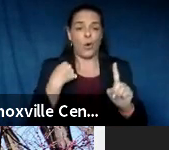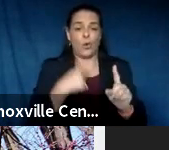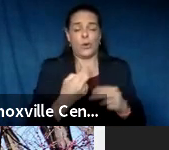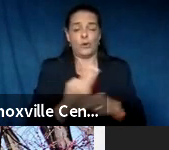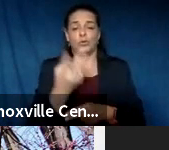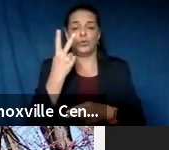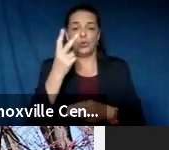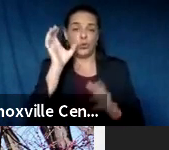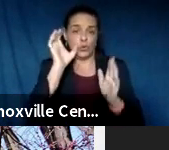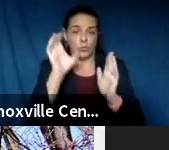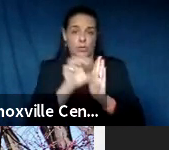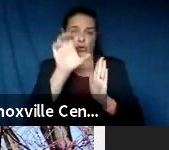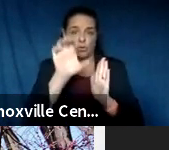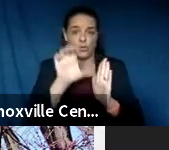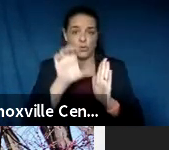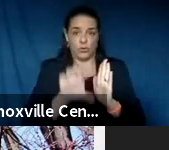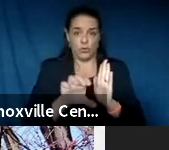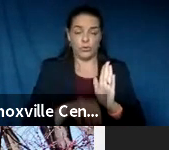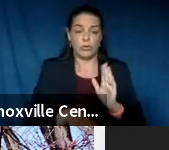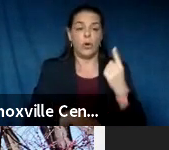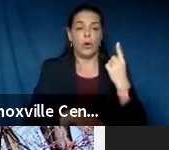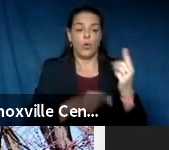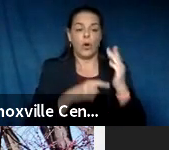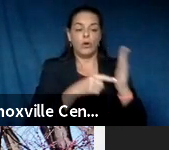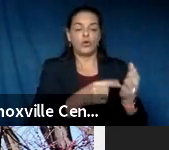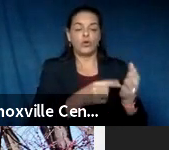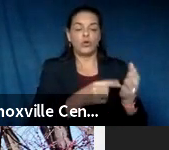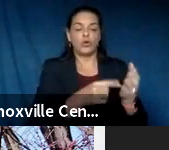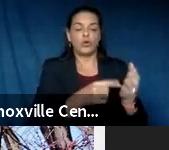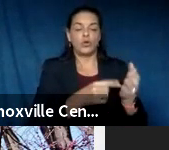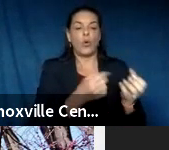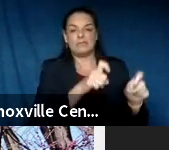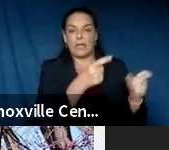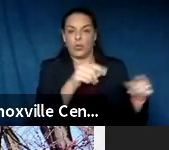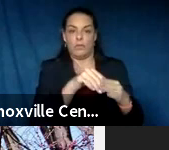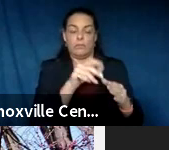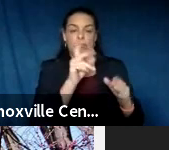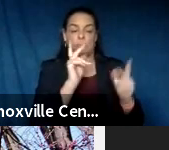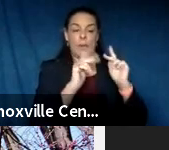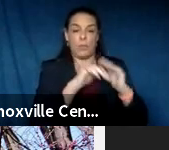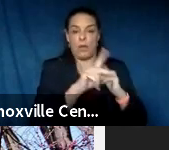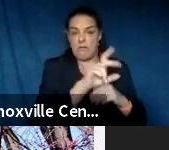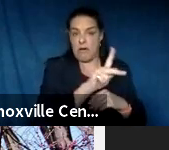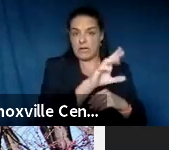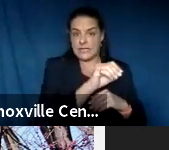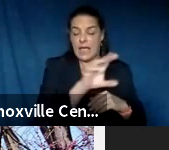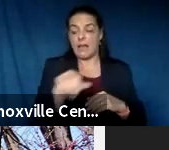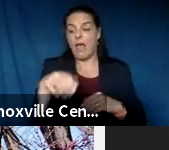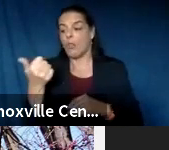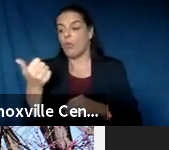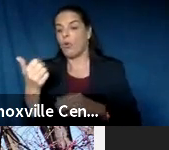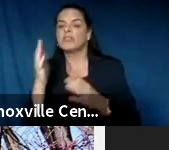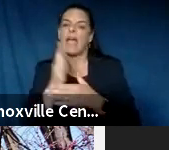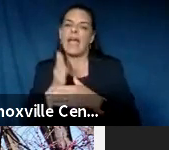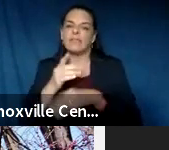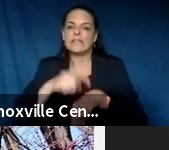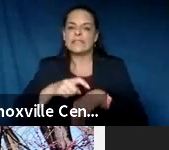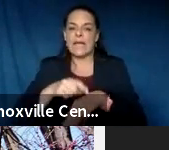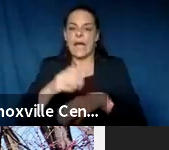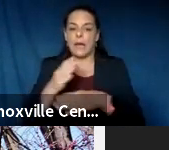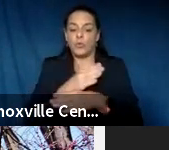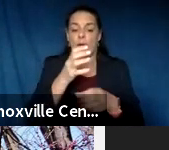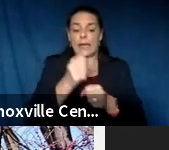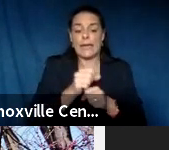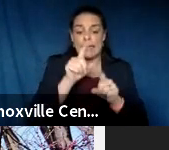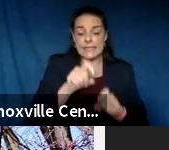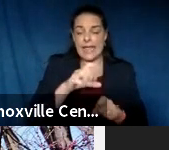bar graphs, one that shows a sample of the test conducted for Knox County residents and another for average time between specimen collection and lab